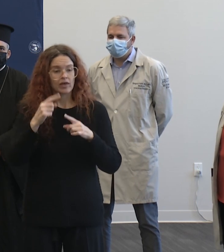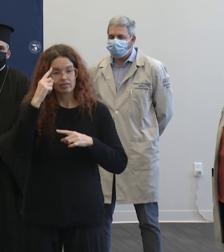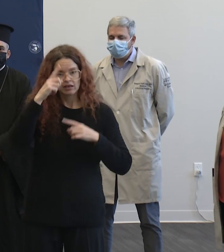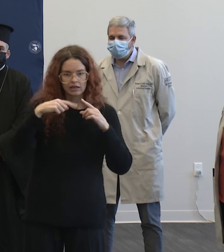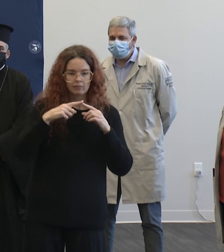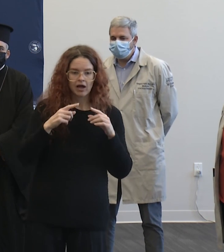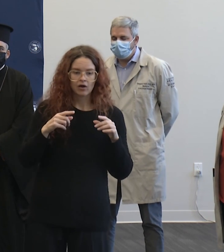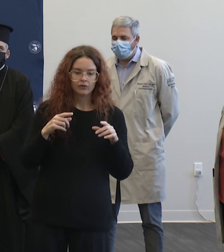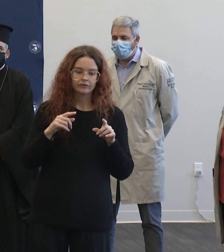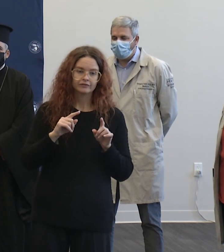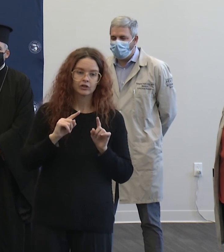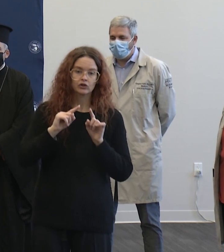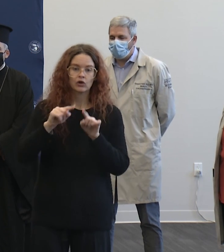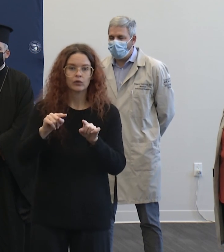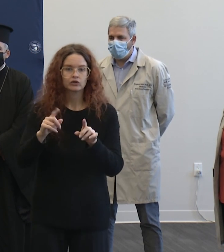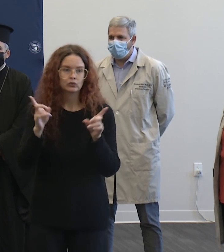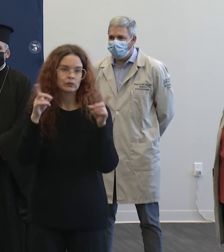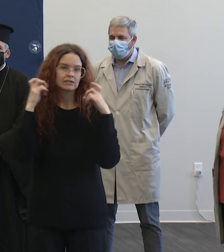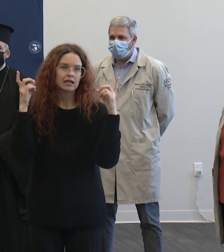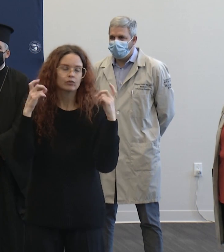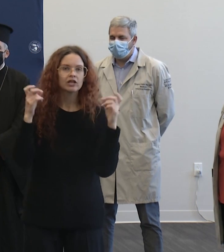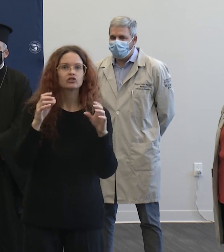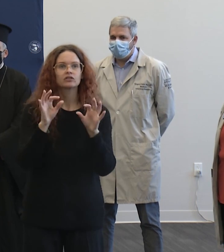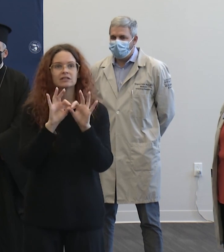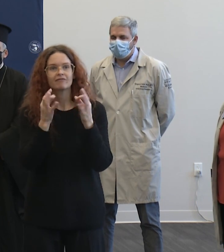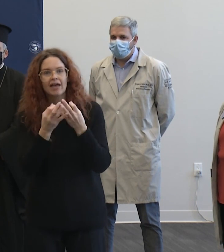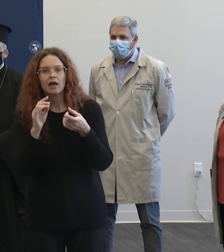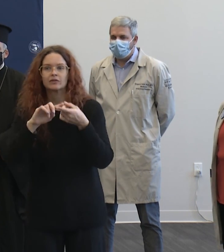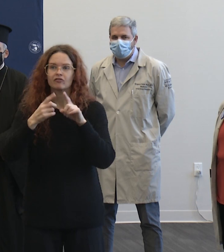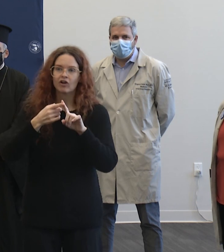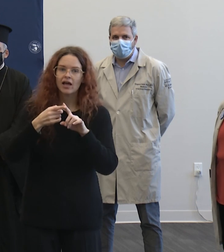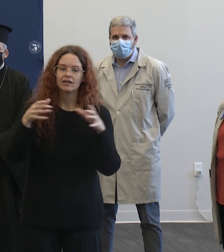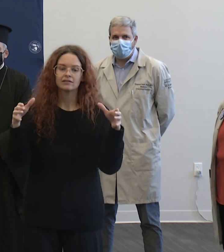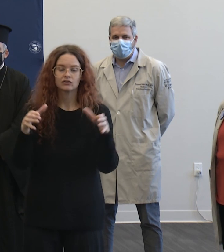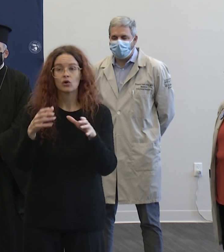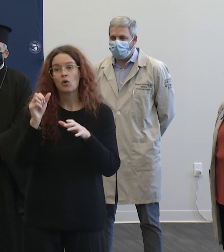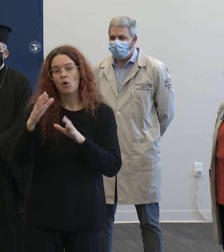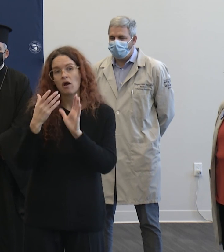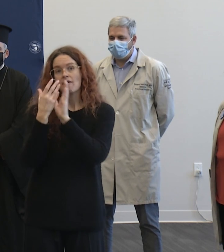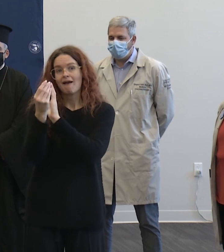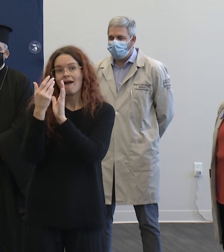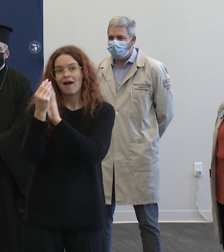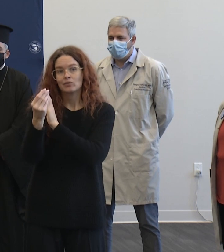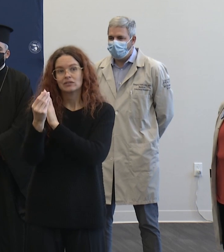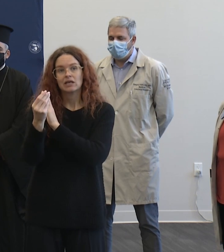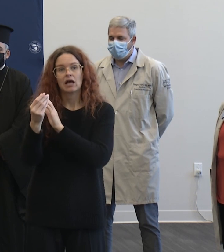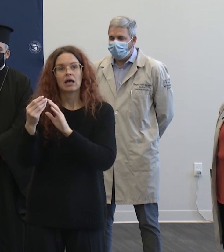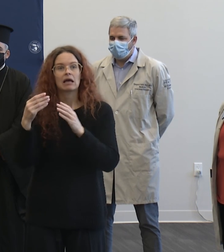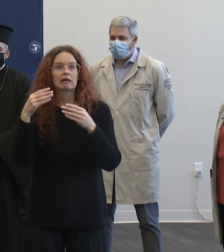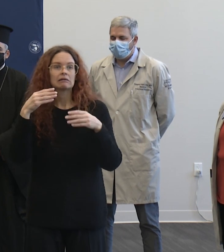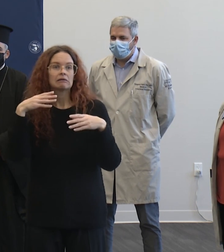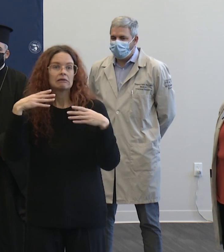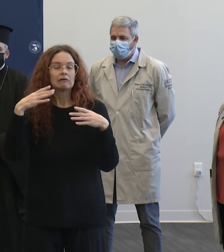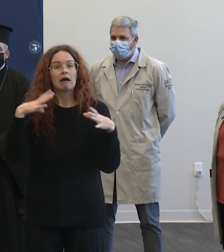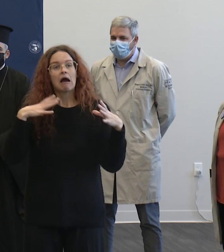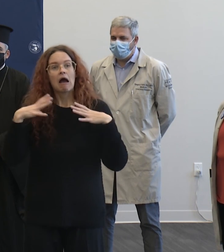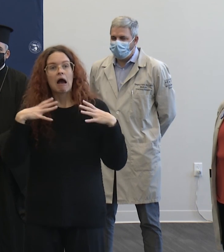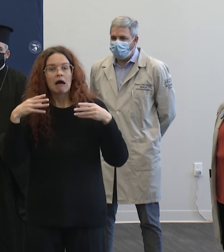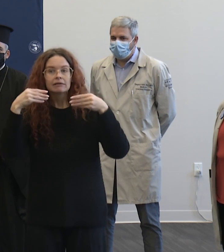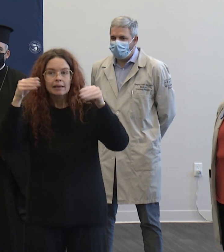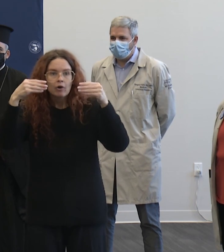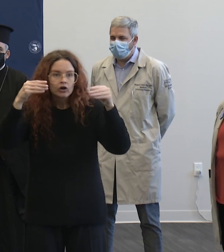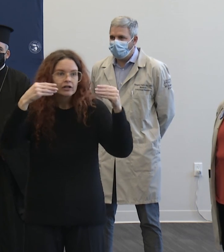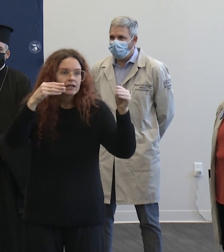or attending, you know, this year's the return of a lot of large outdoor holiday markets and such, drawing large crowds